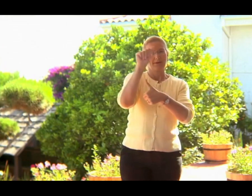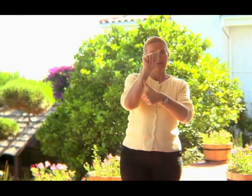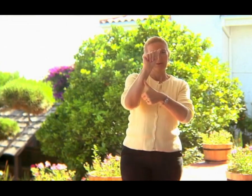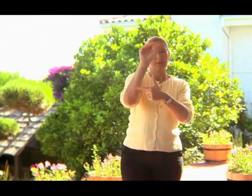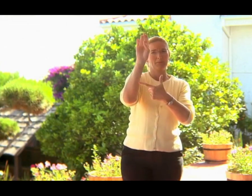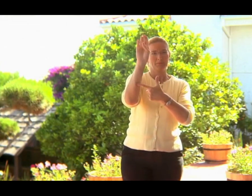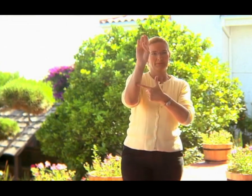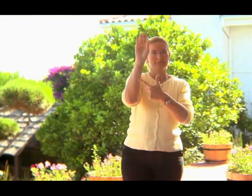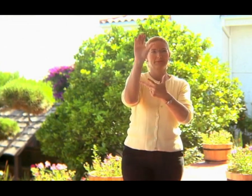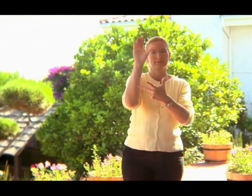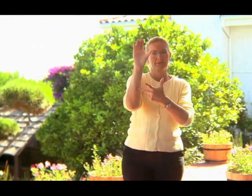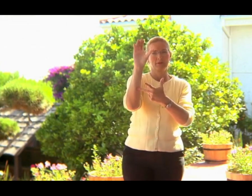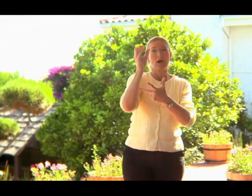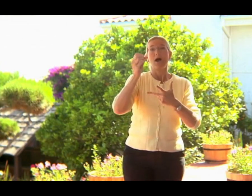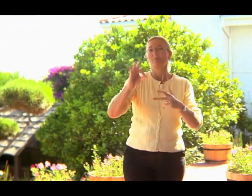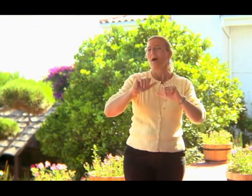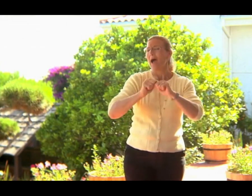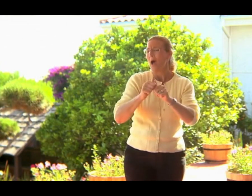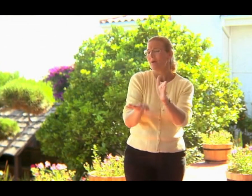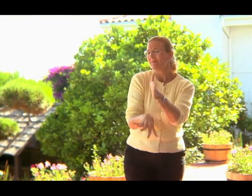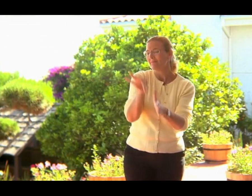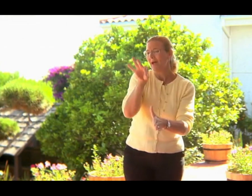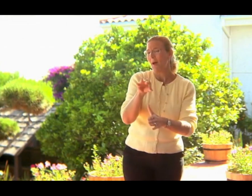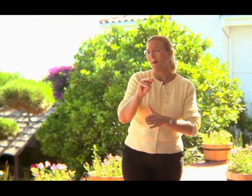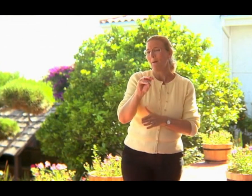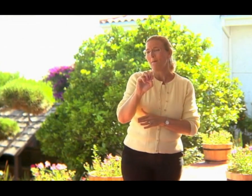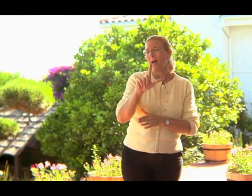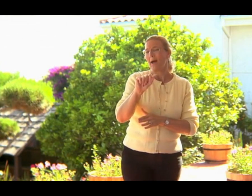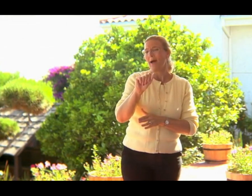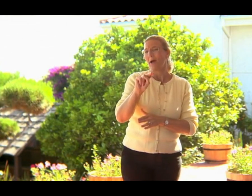They're called the ABCs of finding a melanoma.